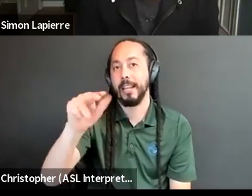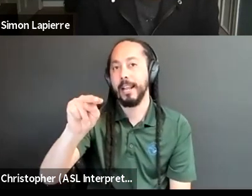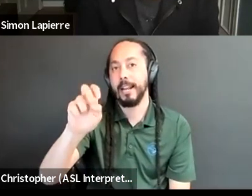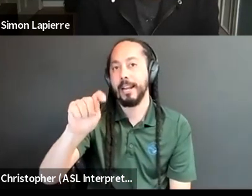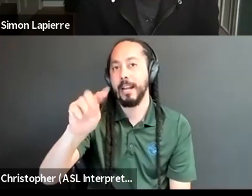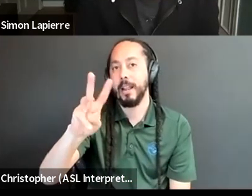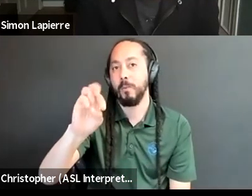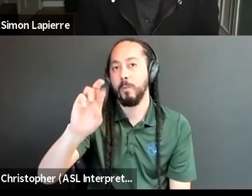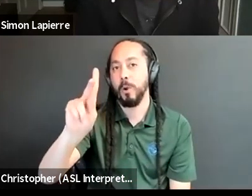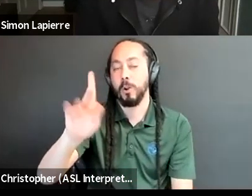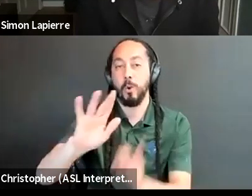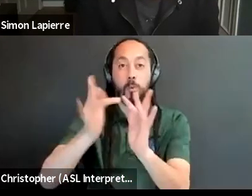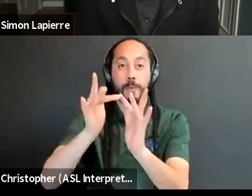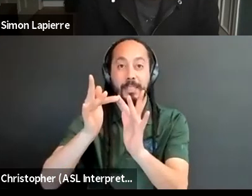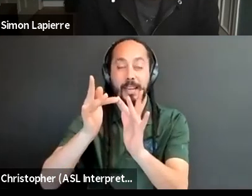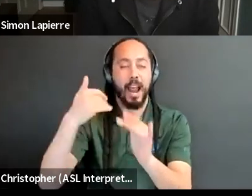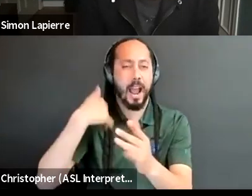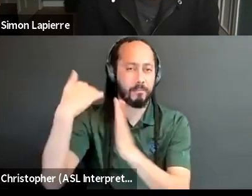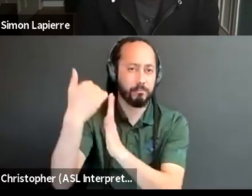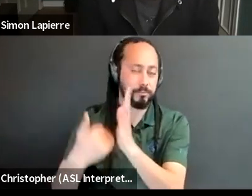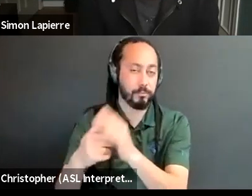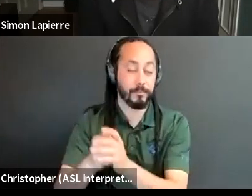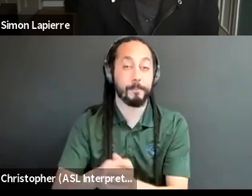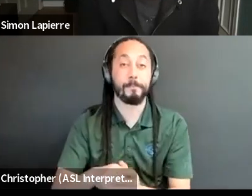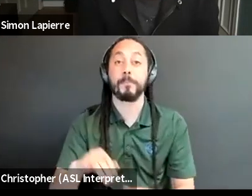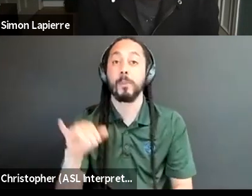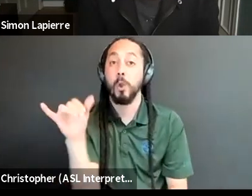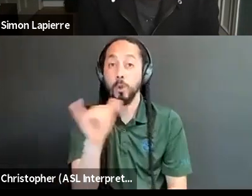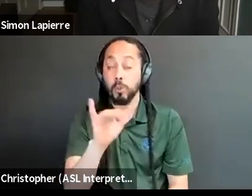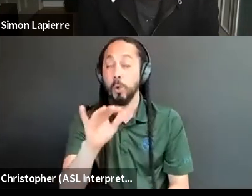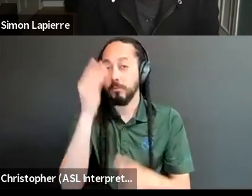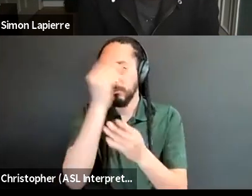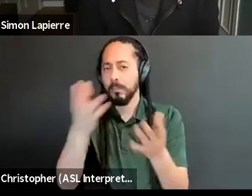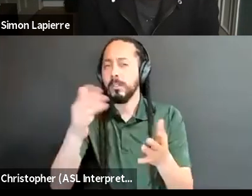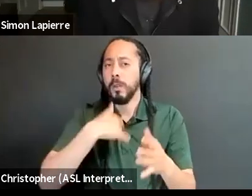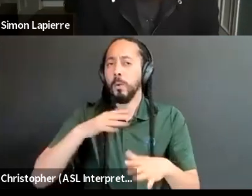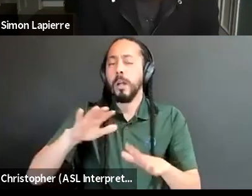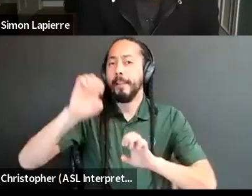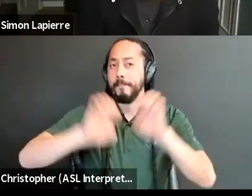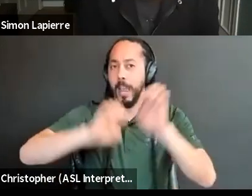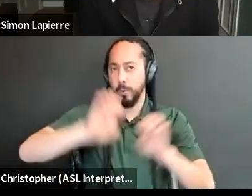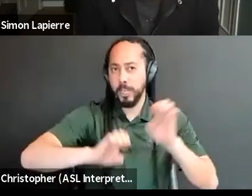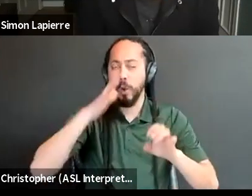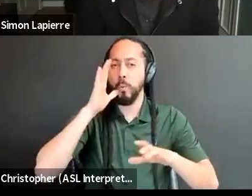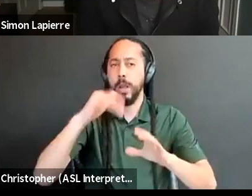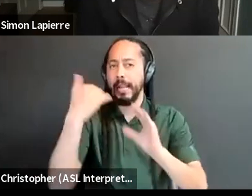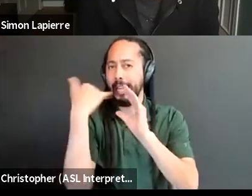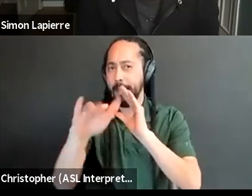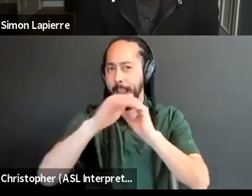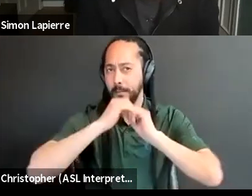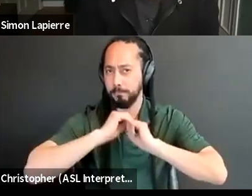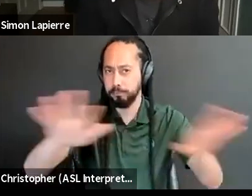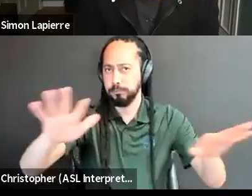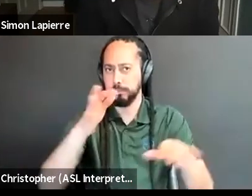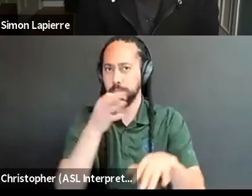wanted to remind you that the evaluation is going to be sent out right away. And the team, the Knowledge Hub team and the Learning